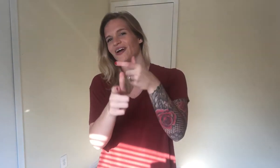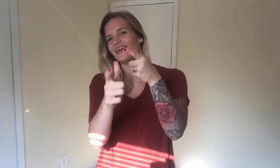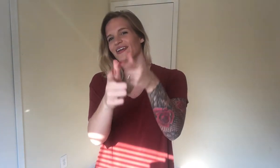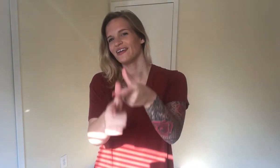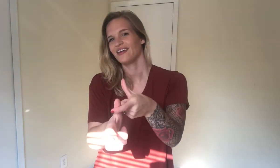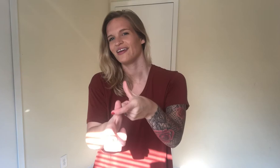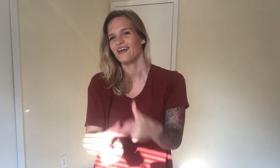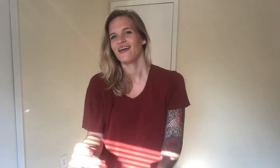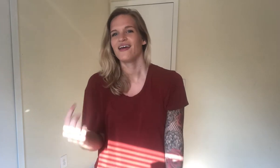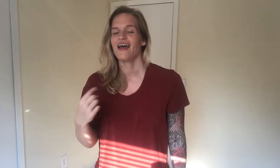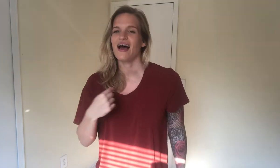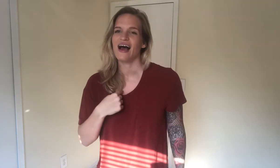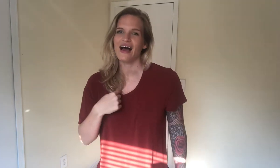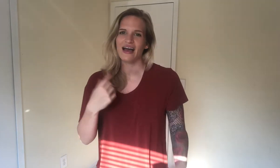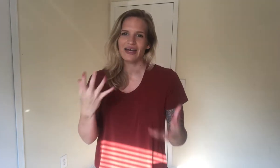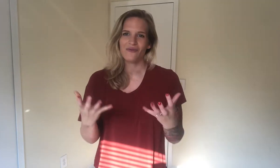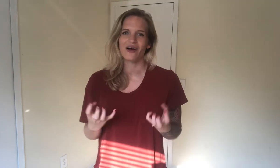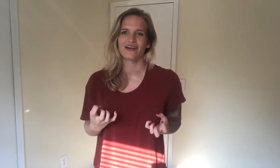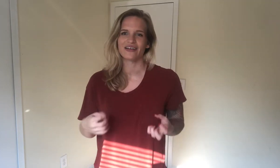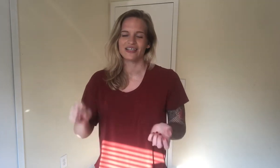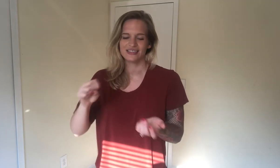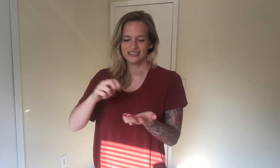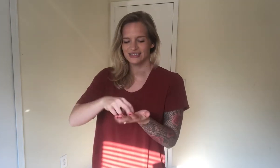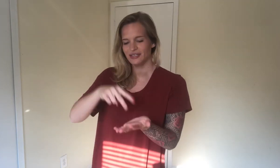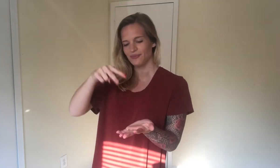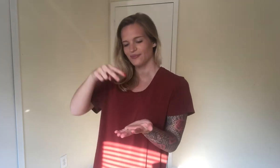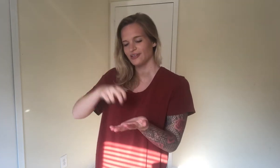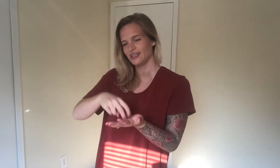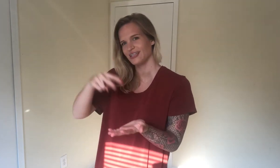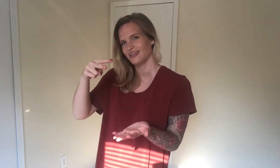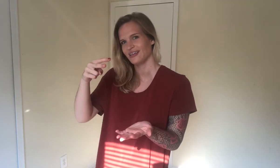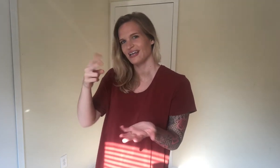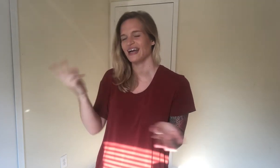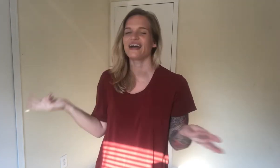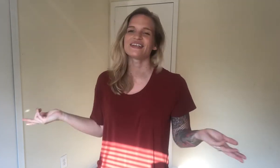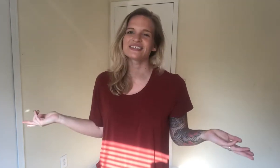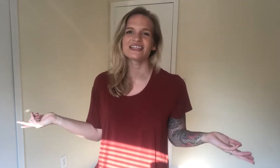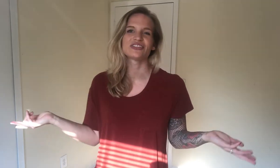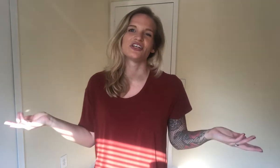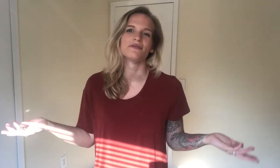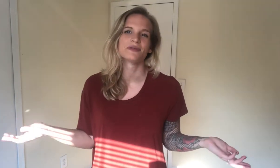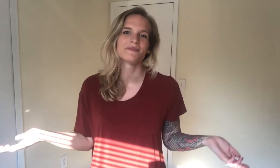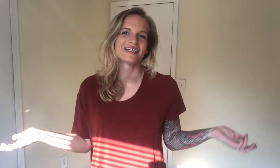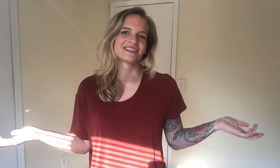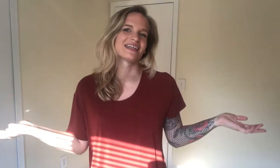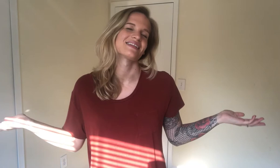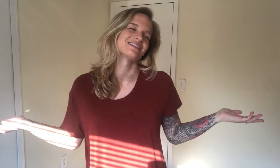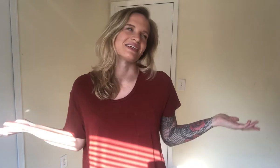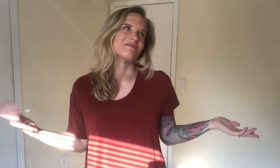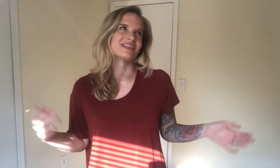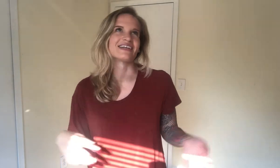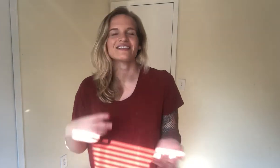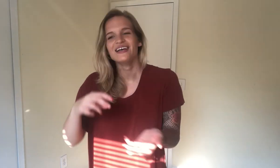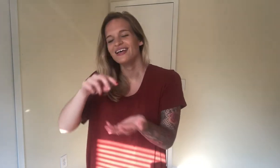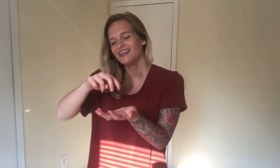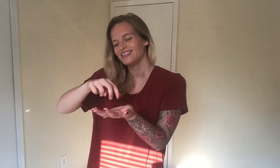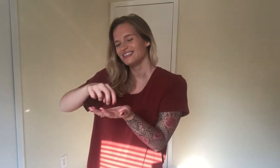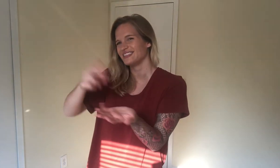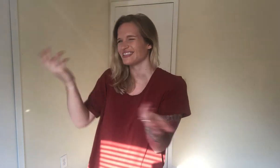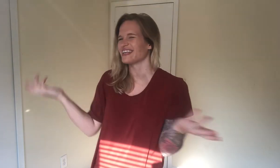run. I wanna skip, kind of sign jump, but it's like the same thing, kind